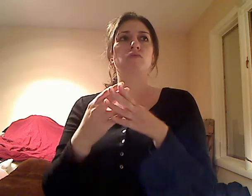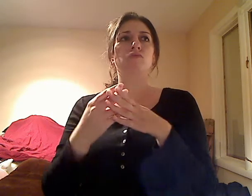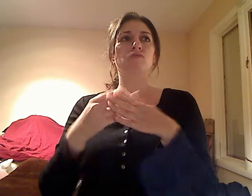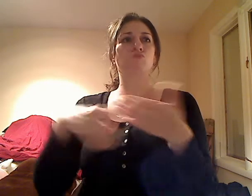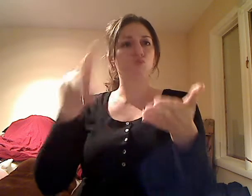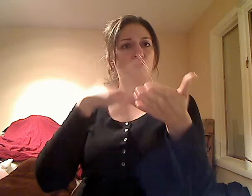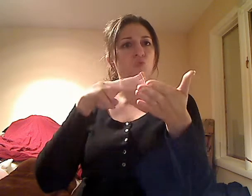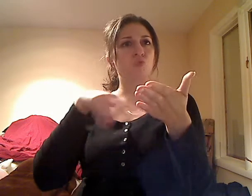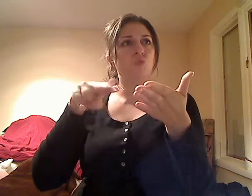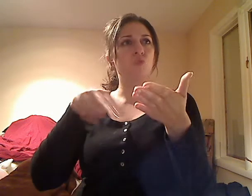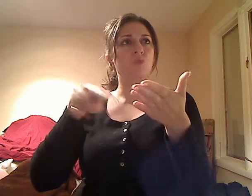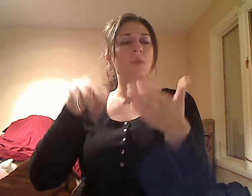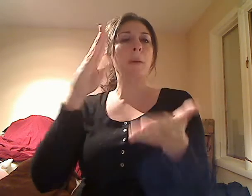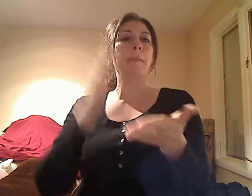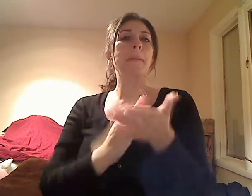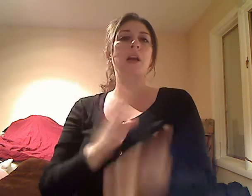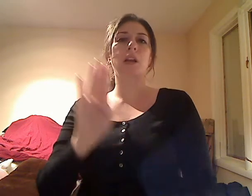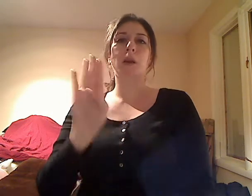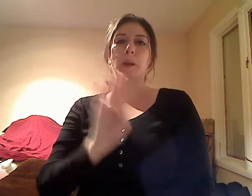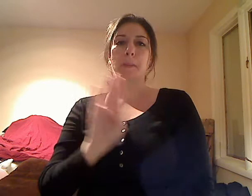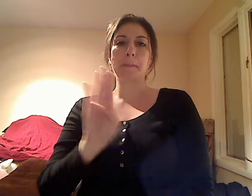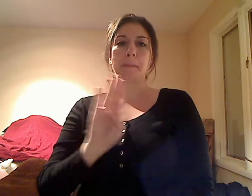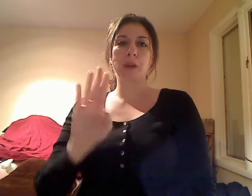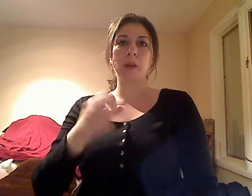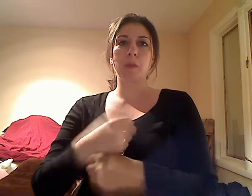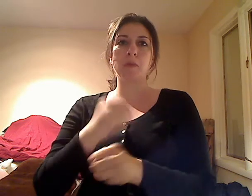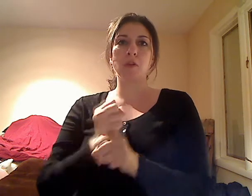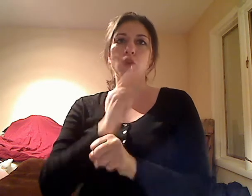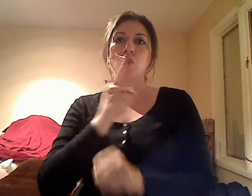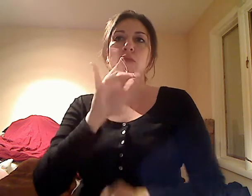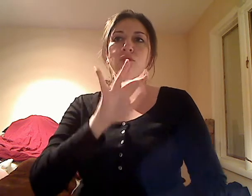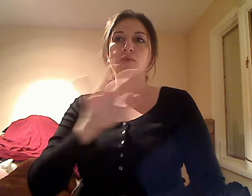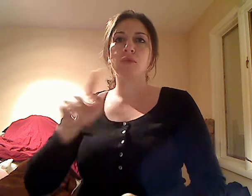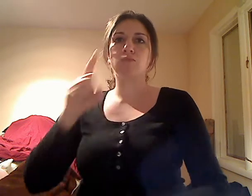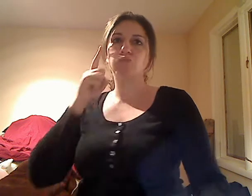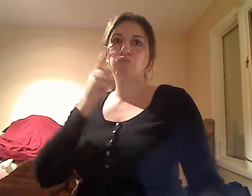correctly. Number 1 is subtraction, direction,